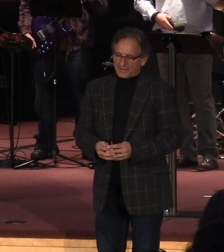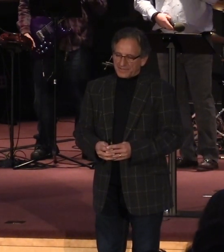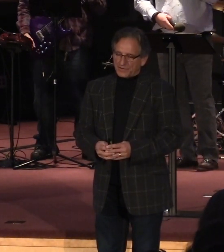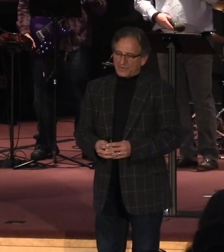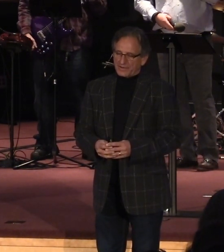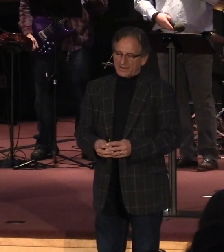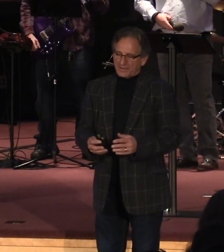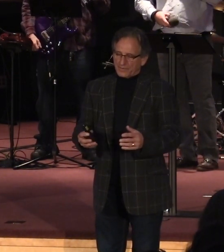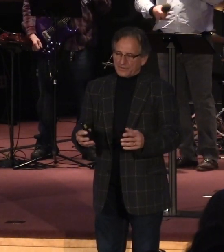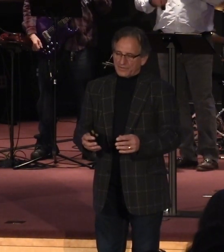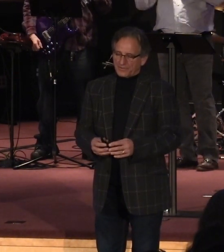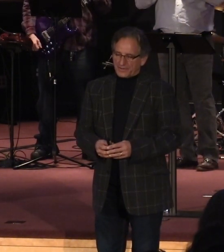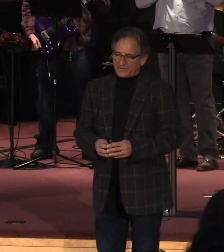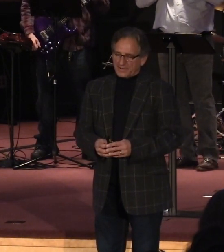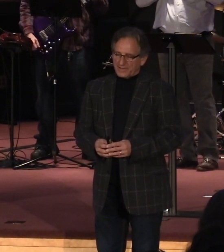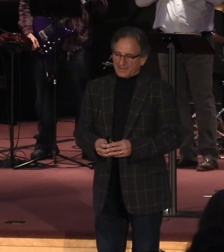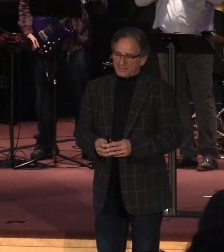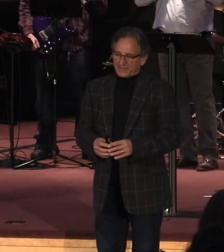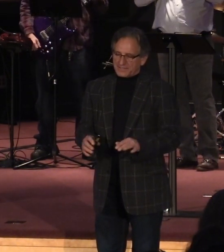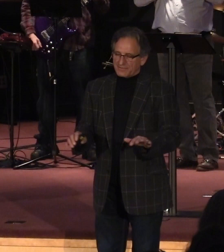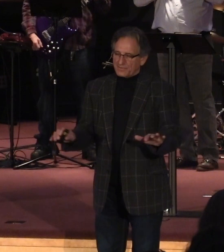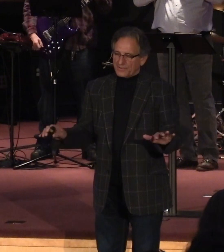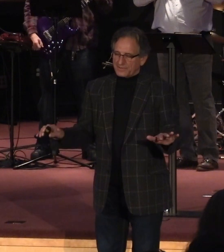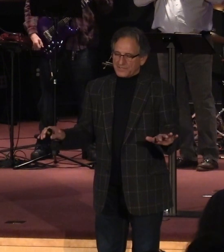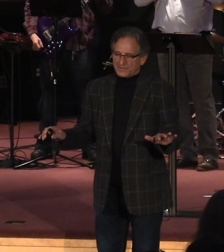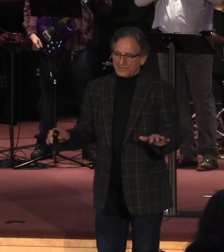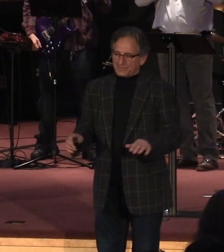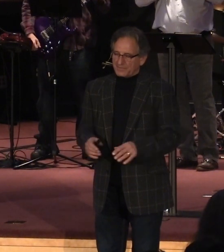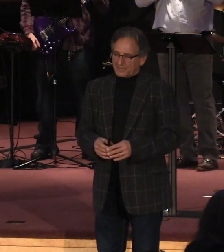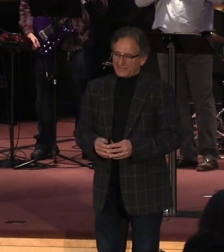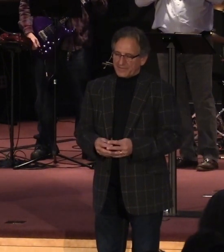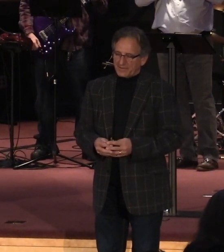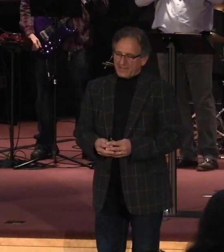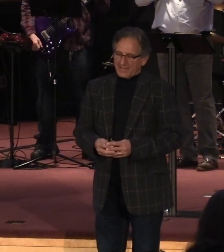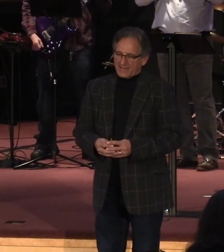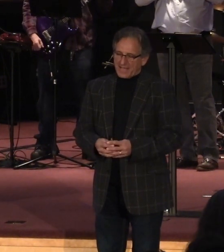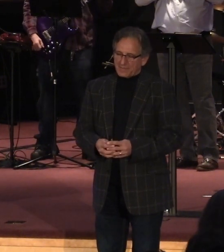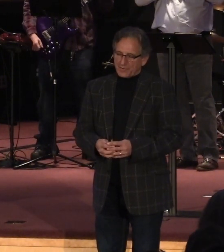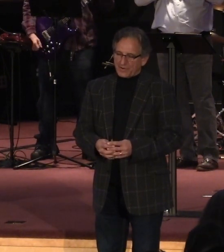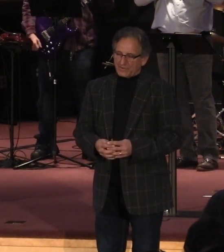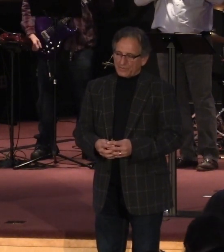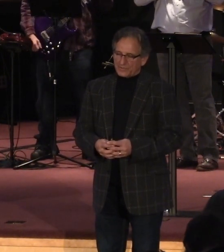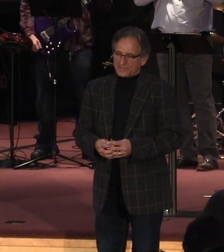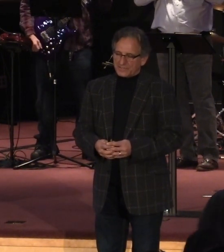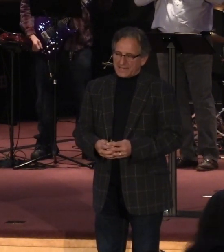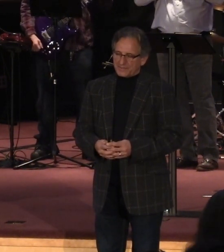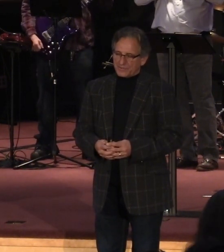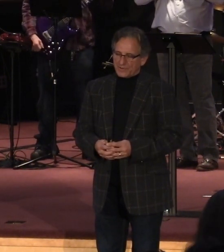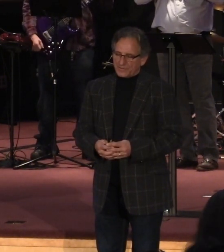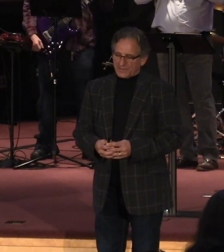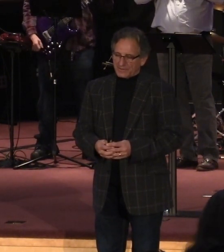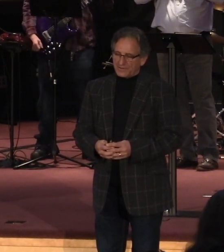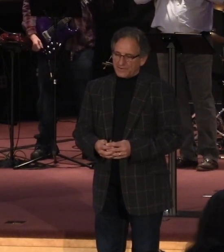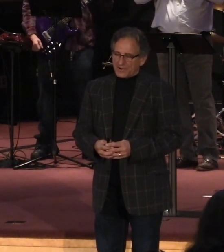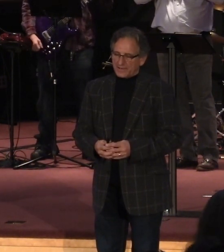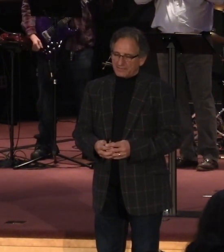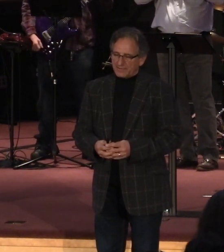to eternity with you, Father. Bless everyone that's here. If they have a prayer, Lord, just allow them to